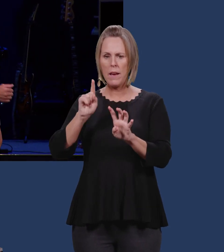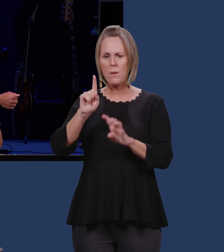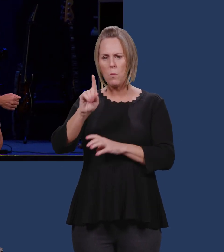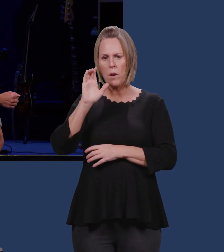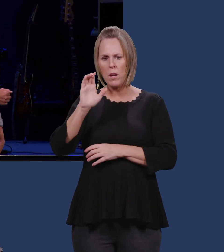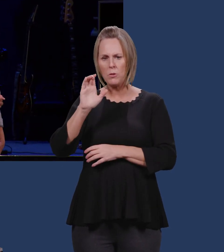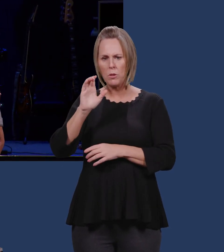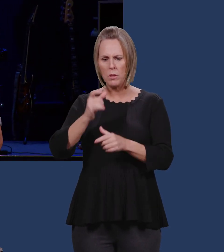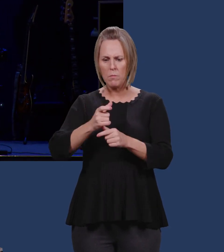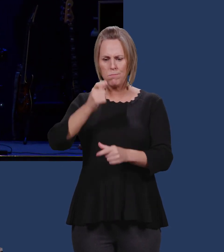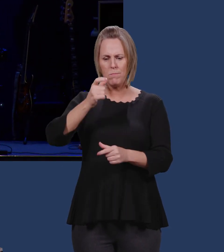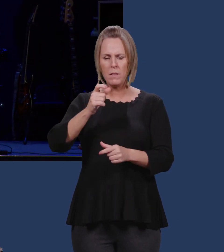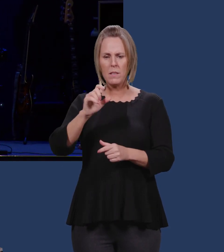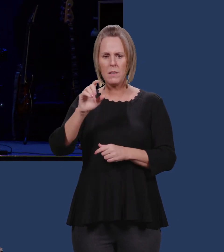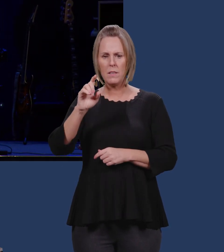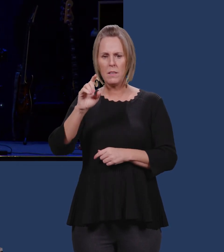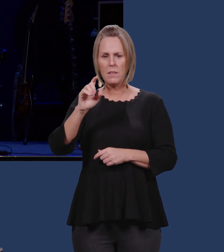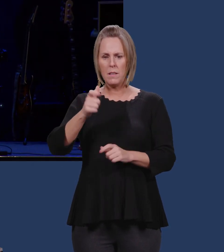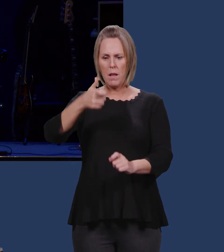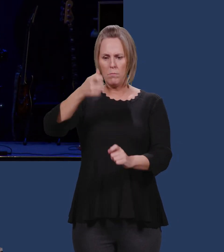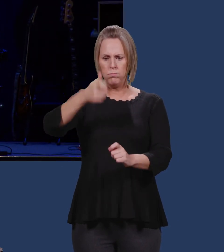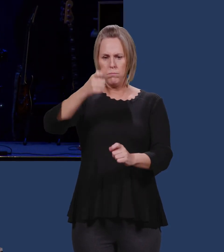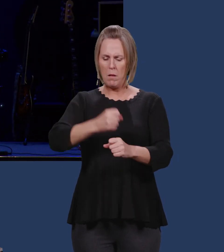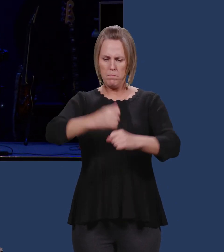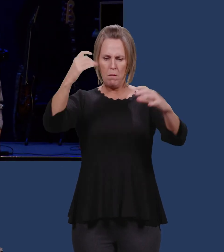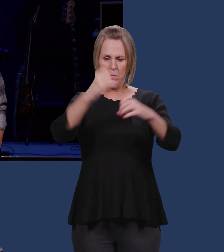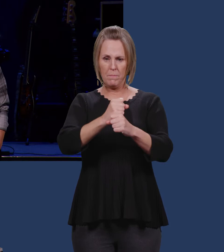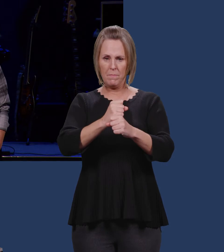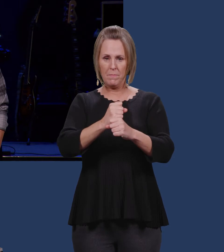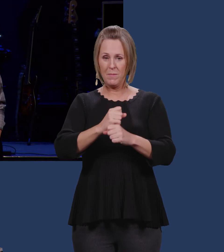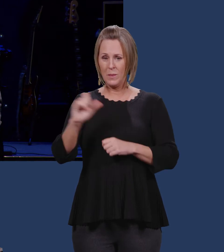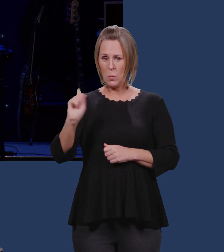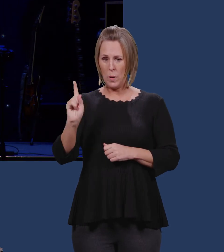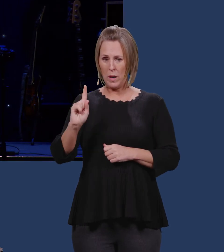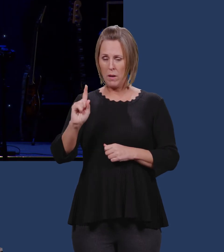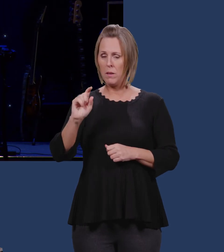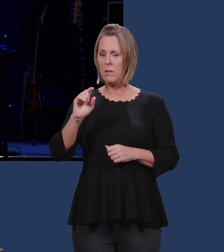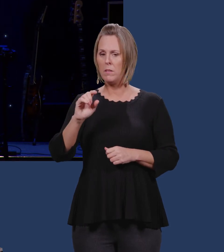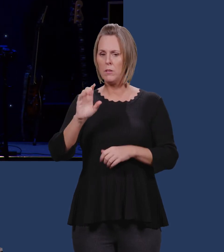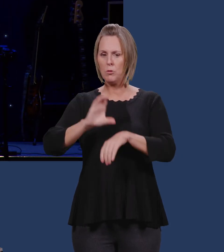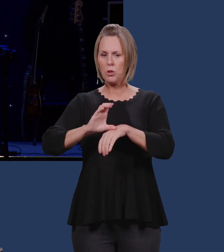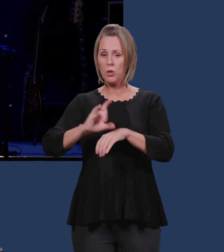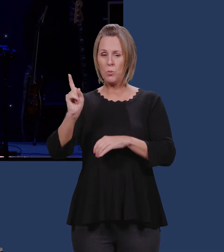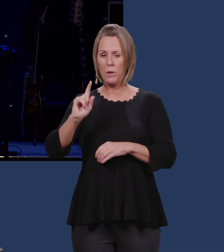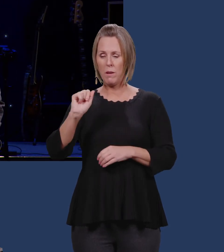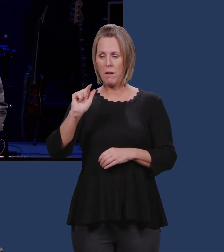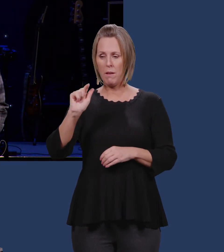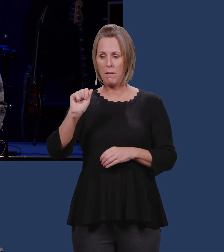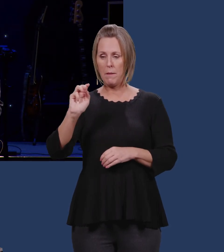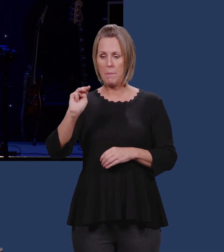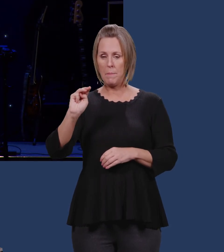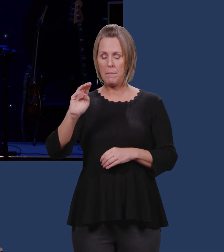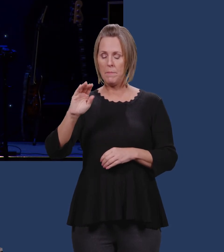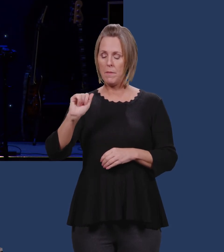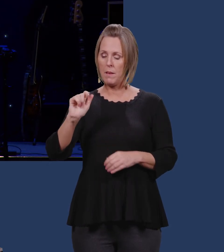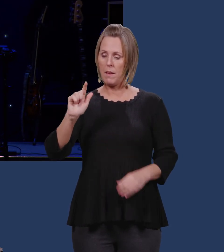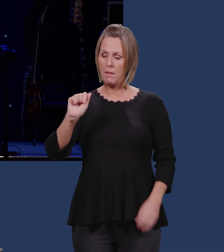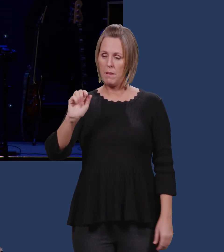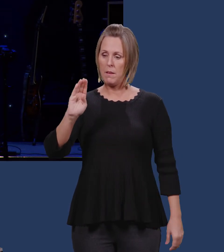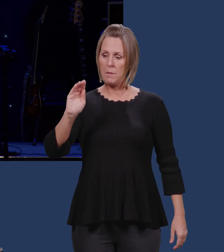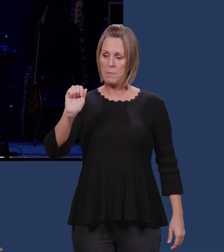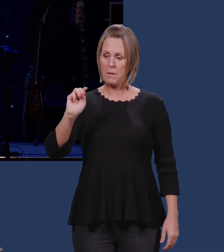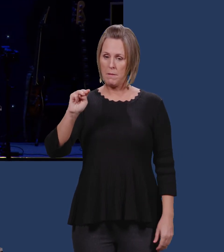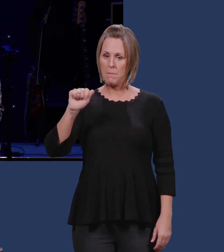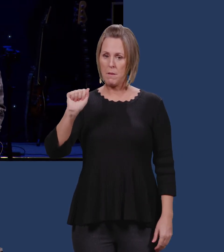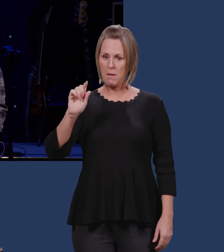dynamite outside the 16th Street Baptist Church in Birmingham, Alabama. The explosion killed four